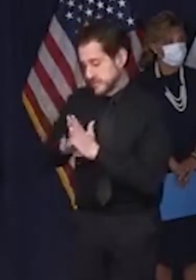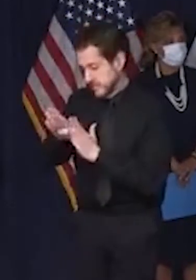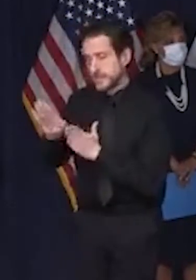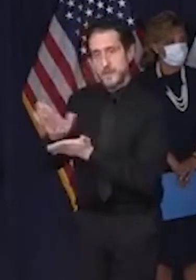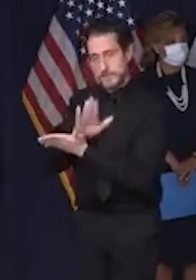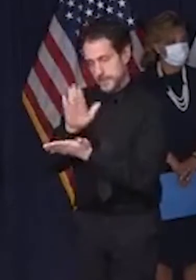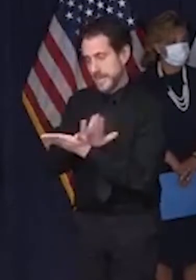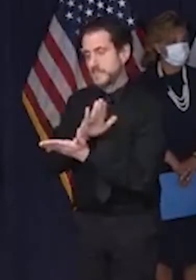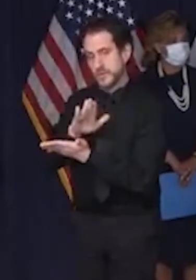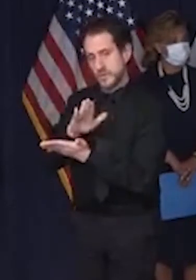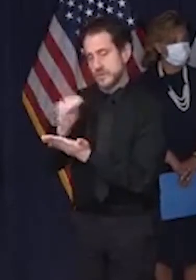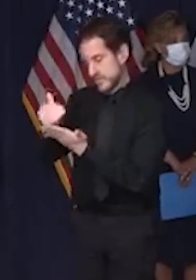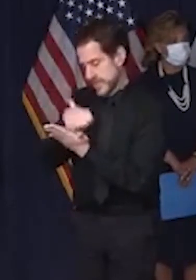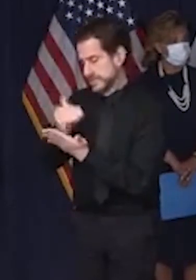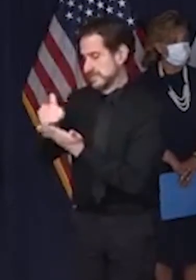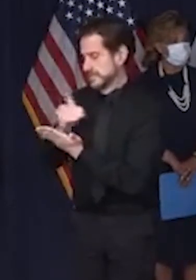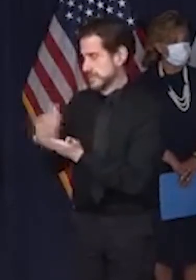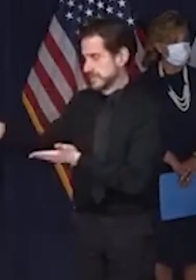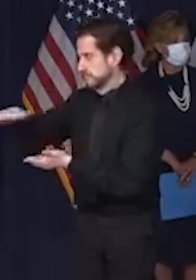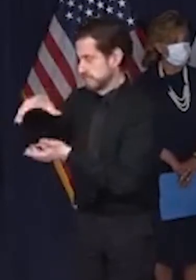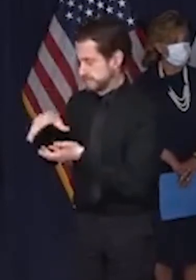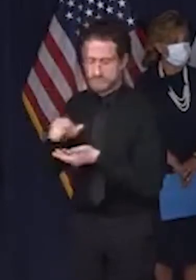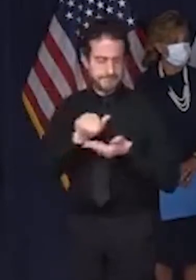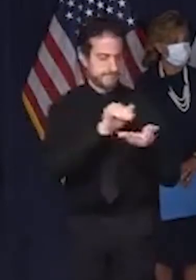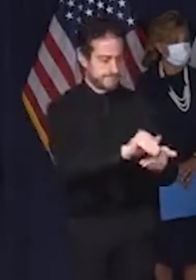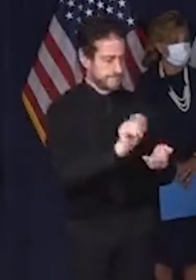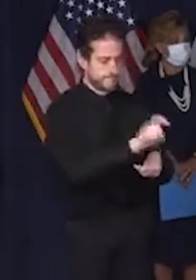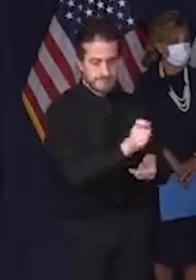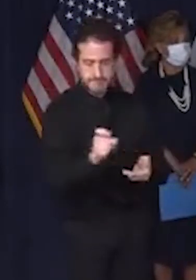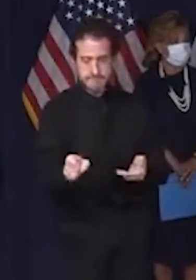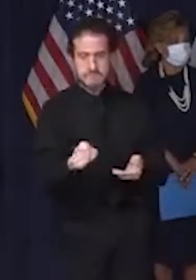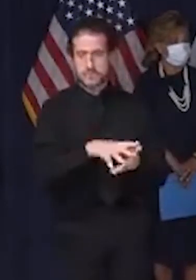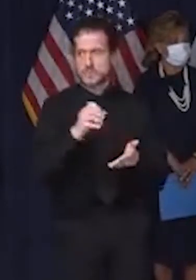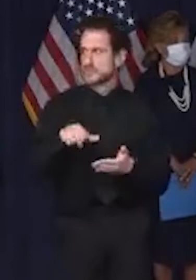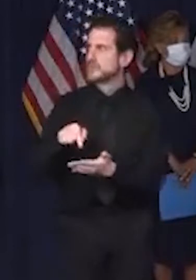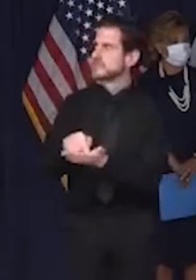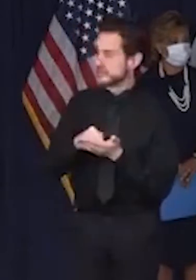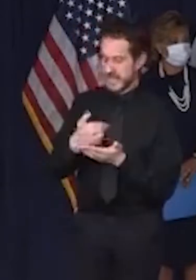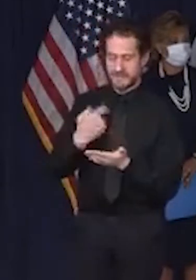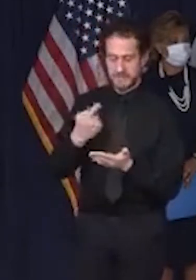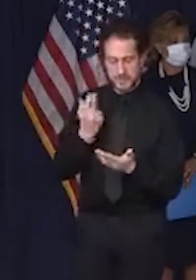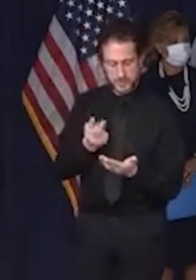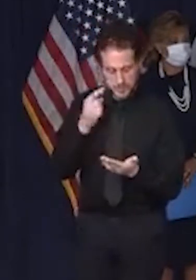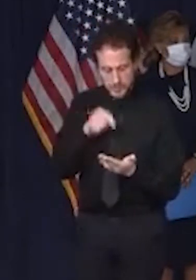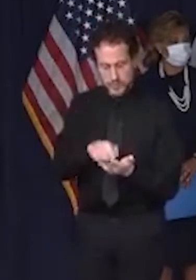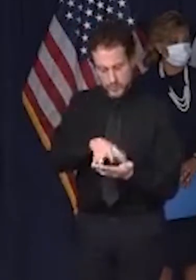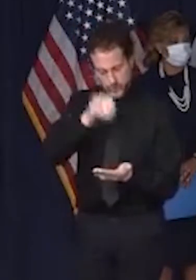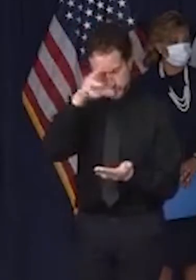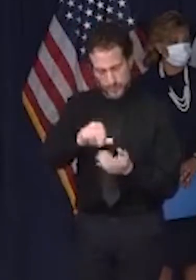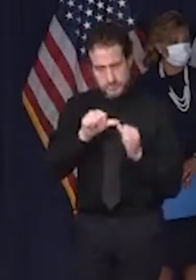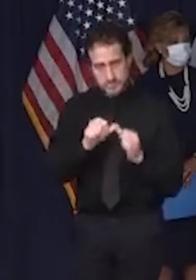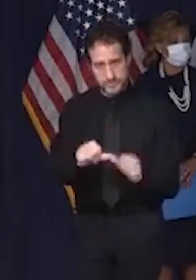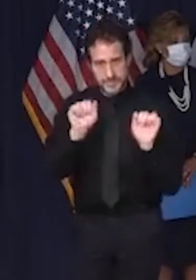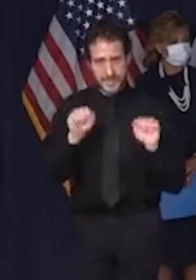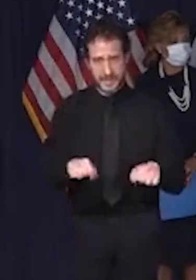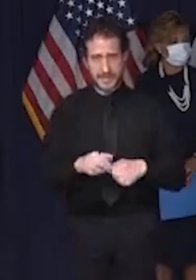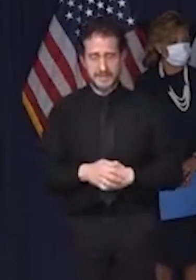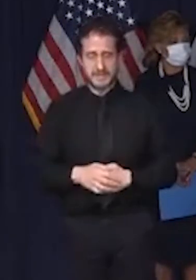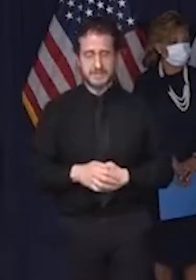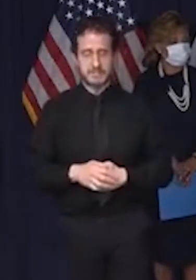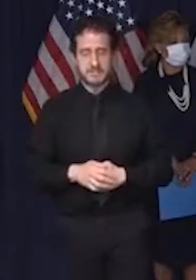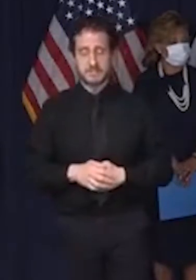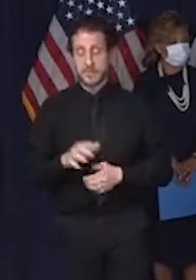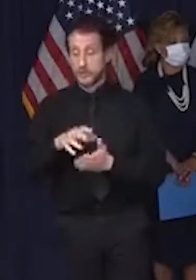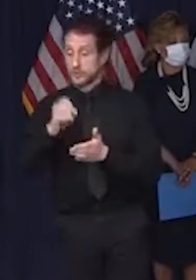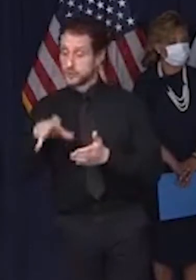remote learning system, so no students are left behind or left alone. Teachers log all of their communications with